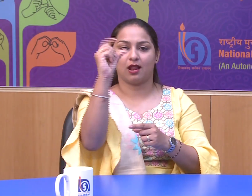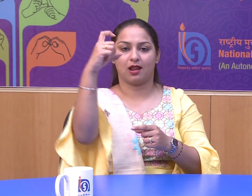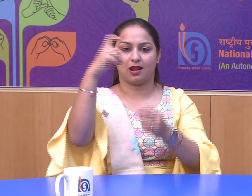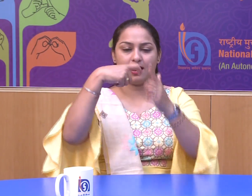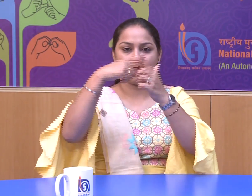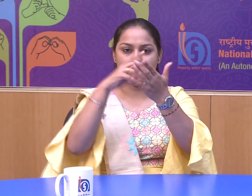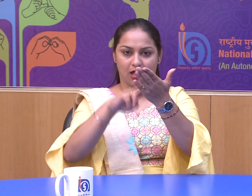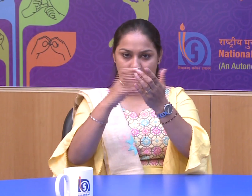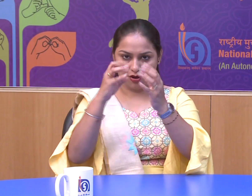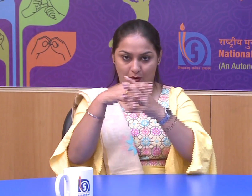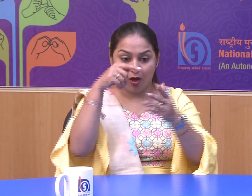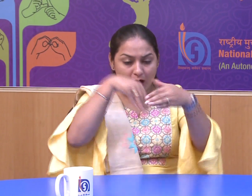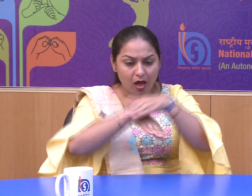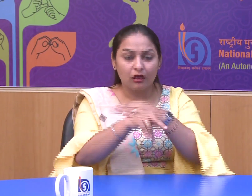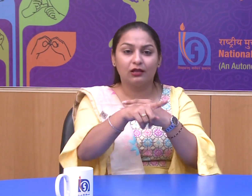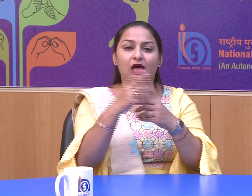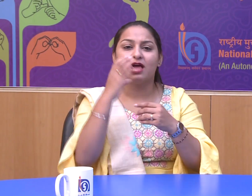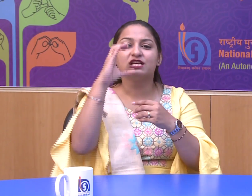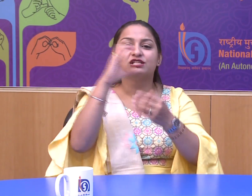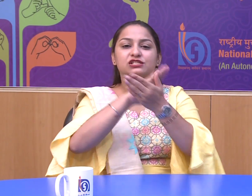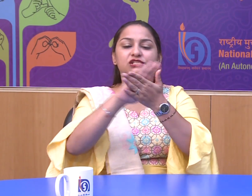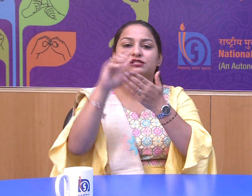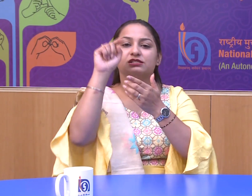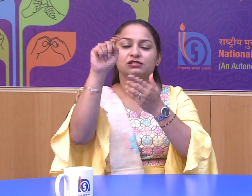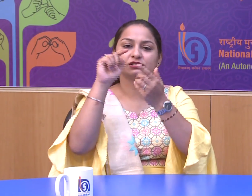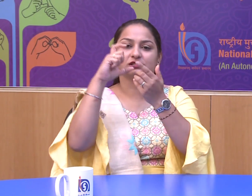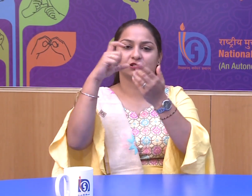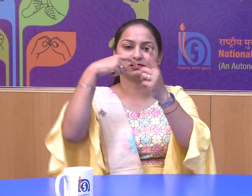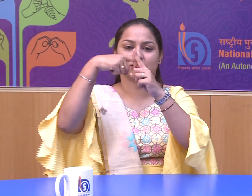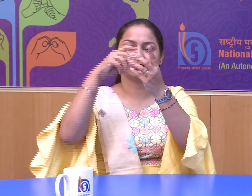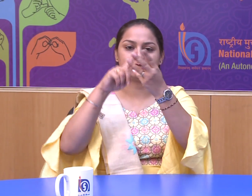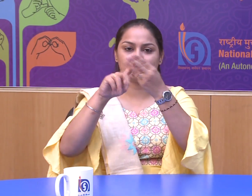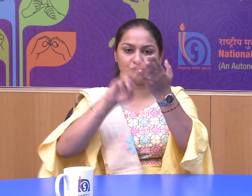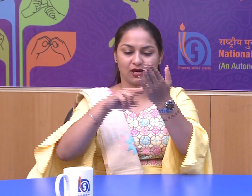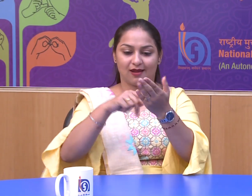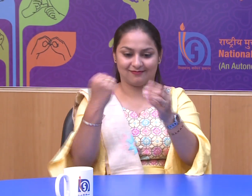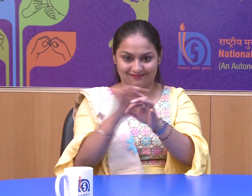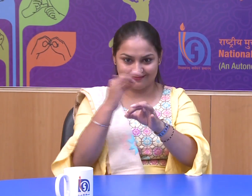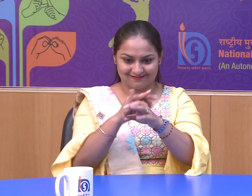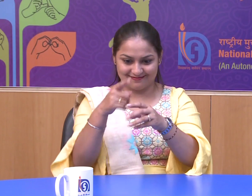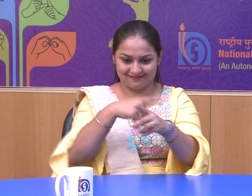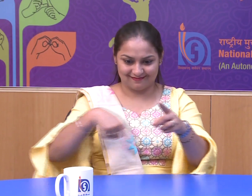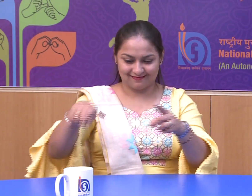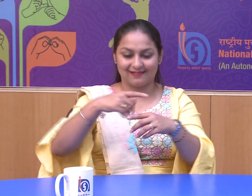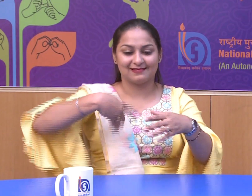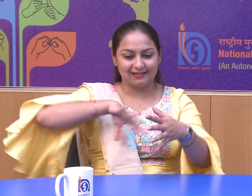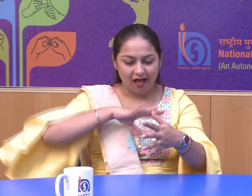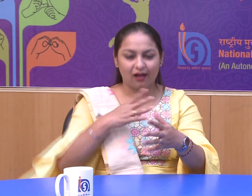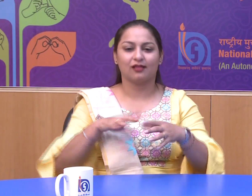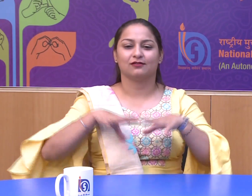shirts, salwar, odhnis, even saris. It appears that the